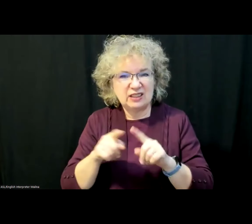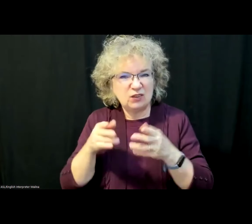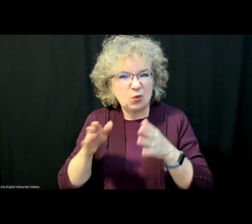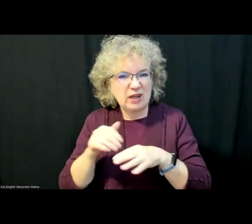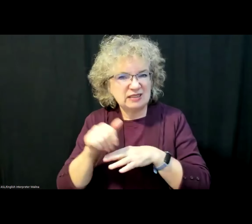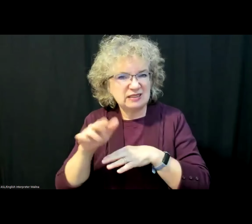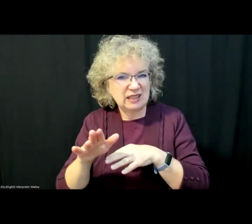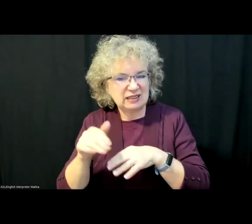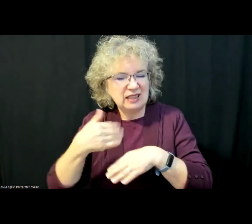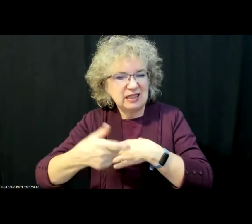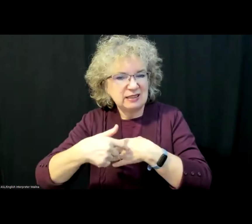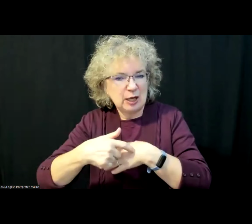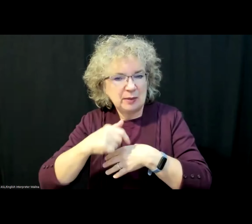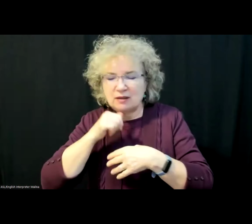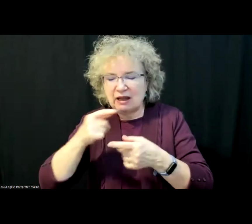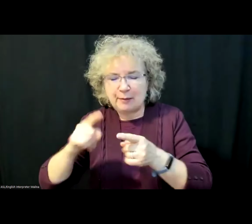it doesn't happen again.